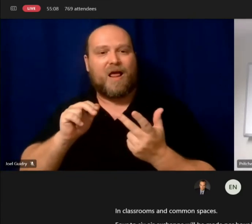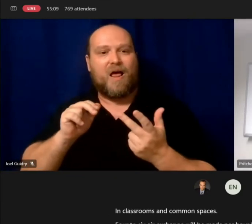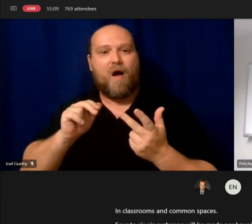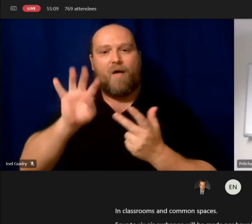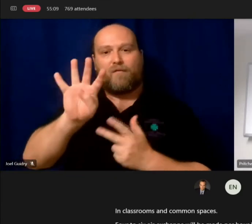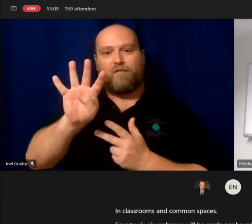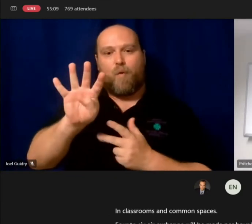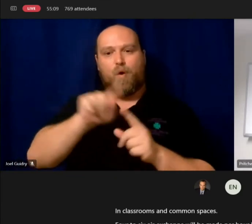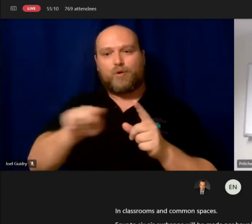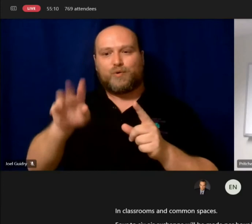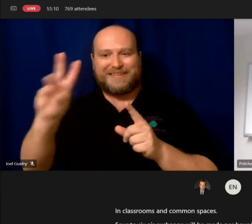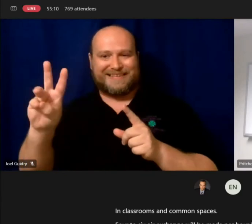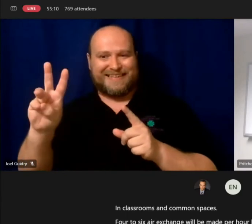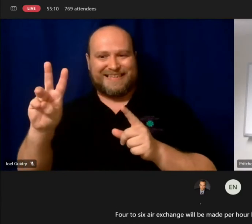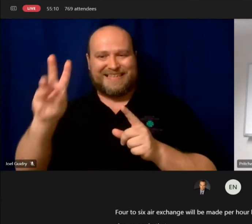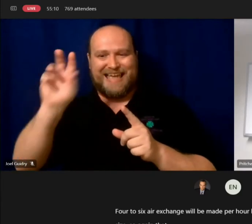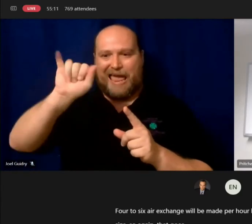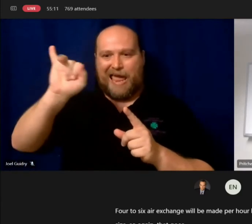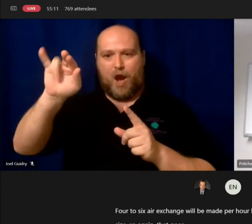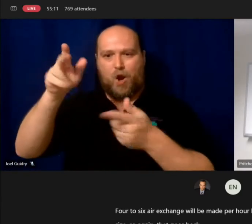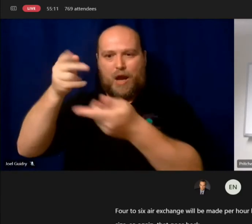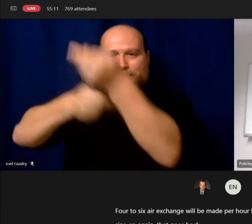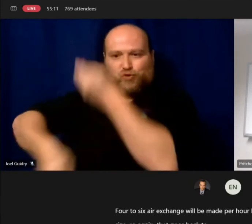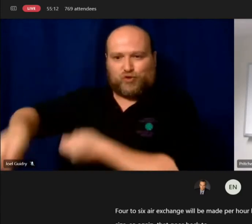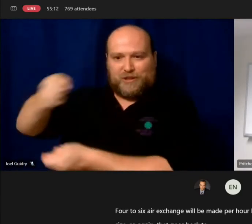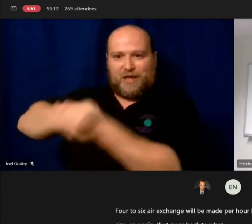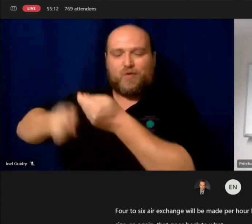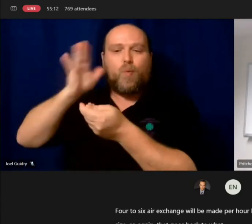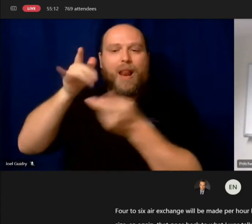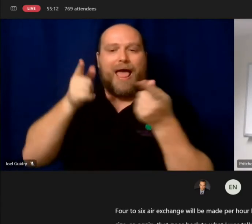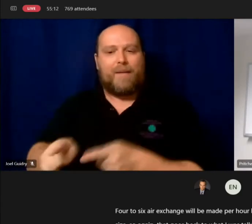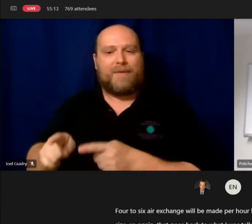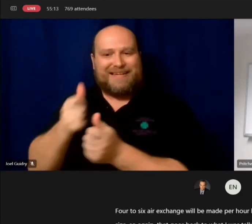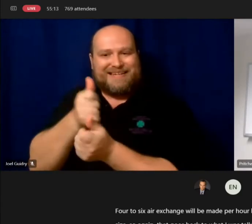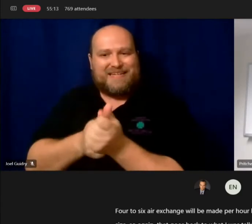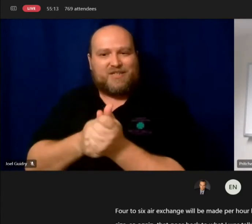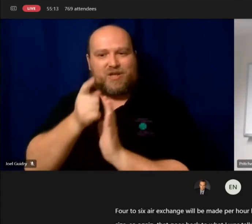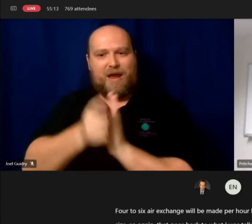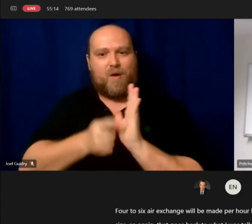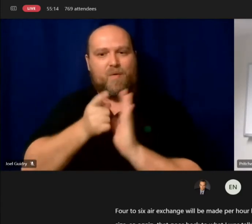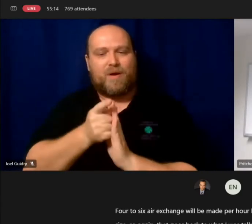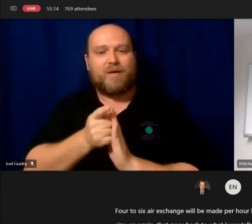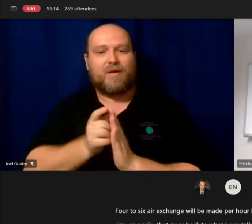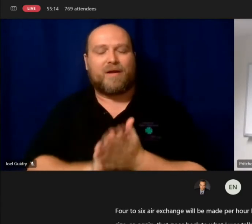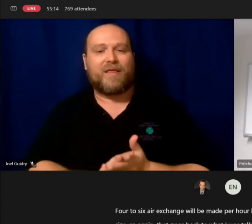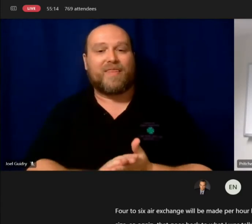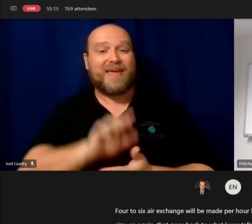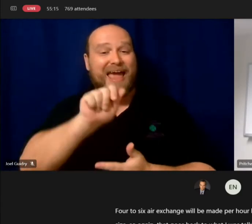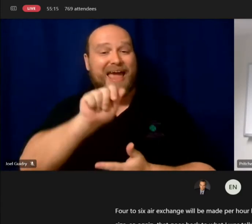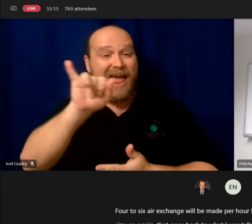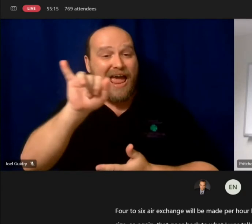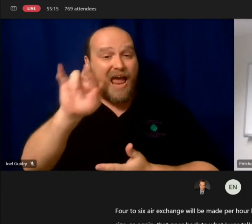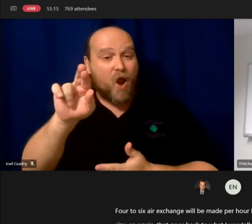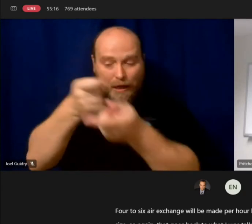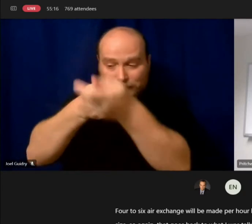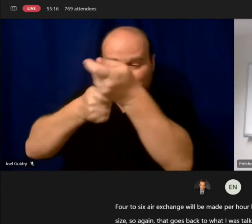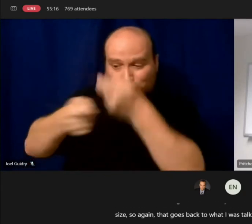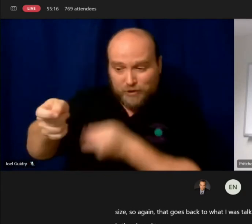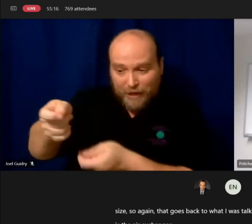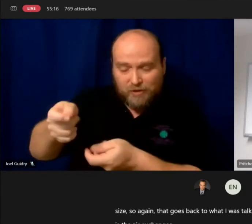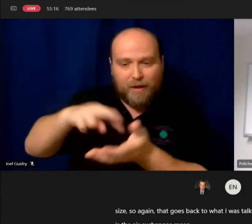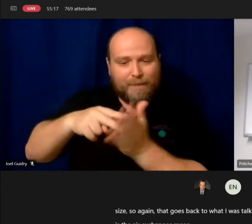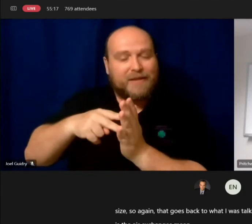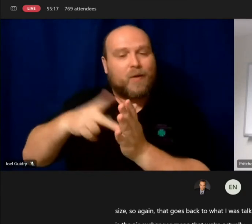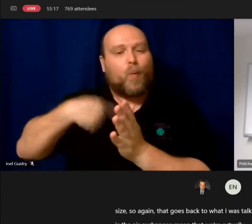goes back to what I was talking about in the beginning, which is the air exchanges mean that we're actually purifying, cleaning the air,